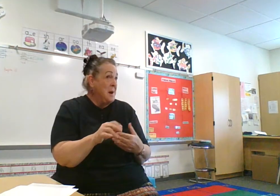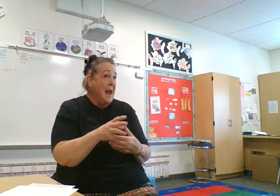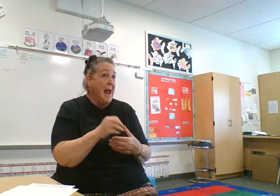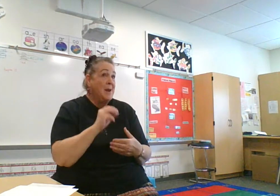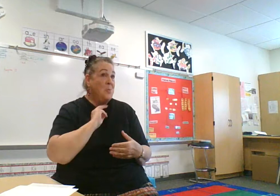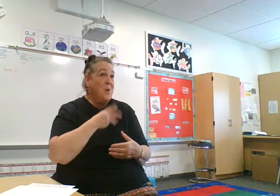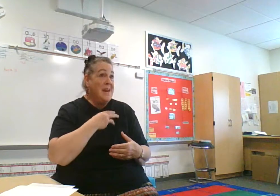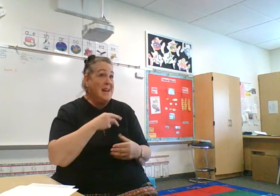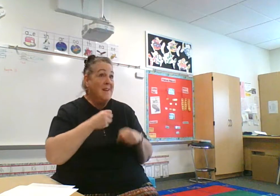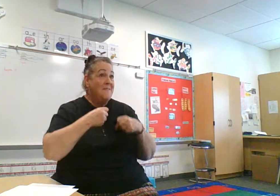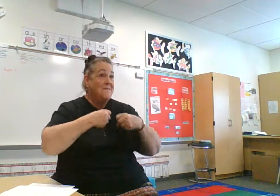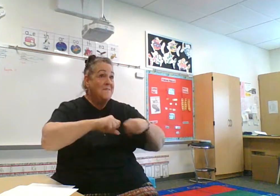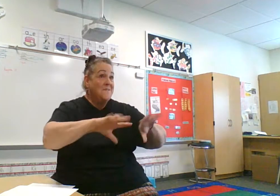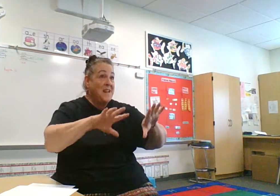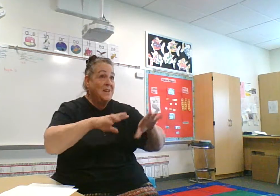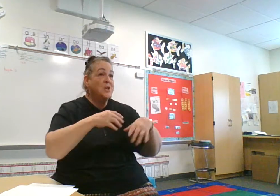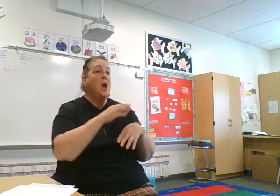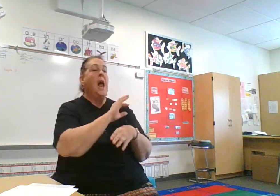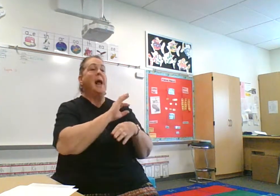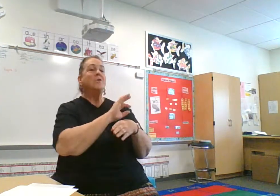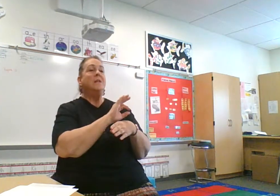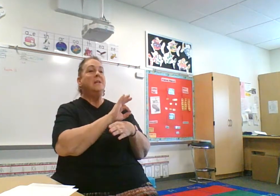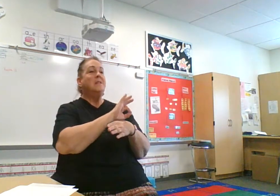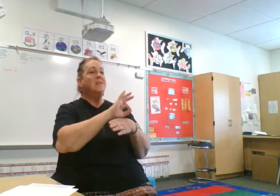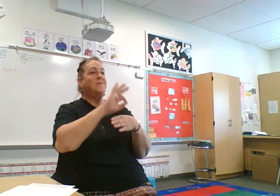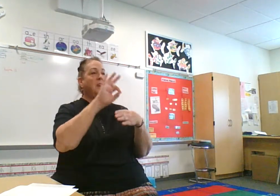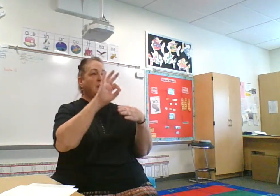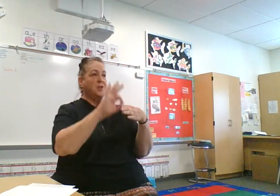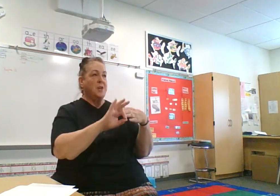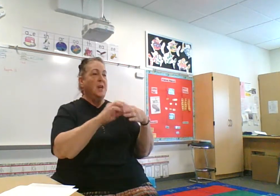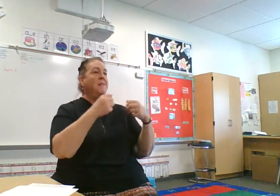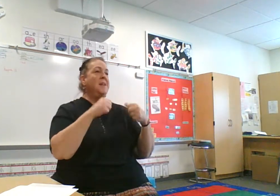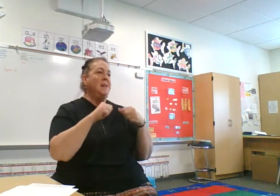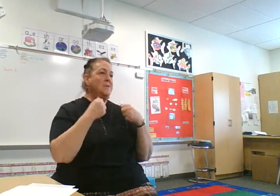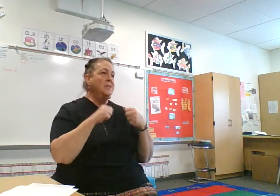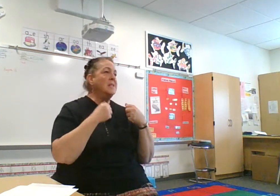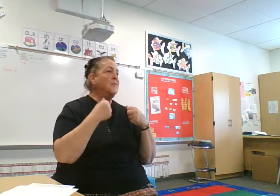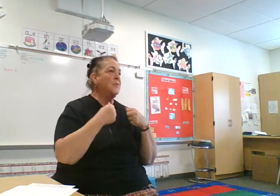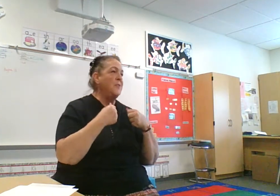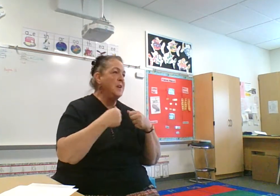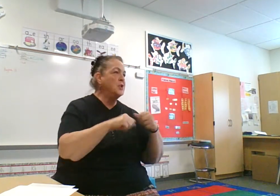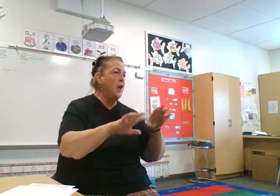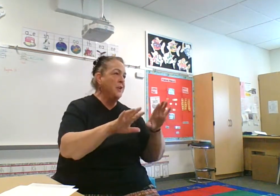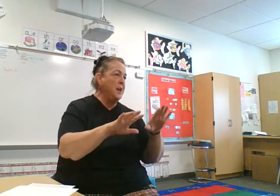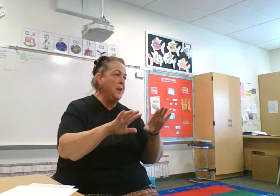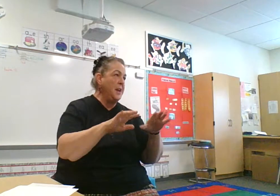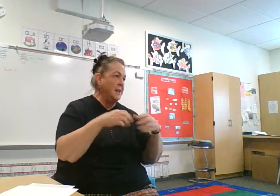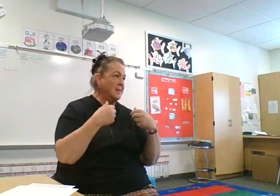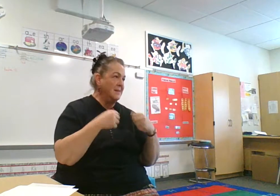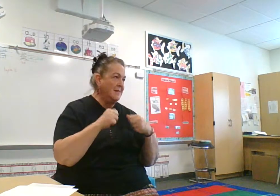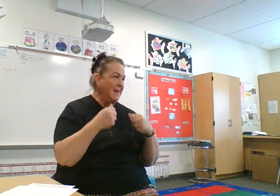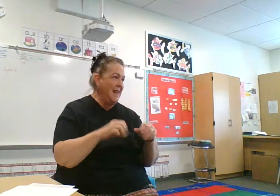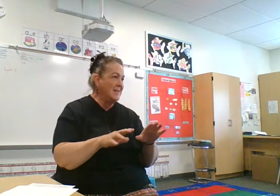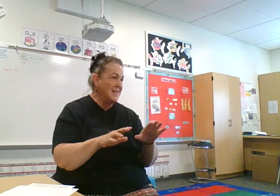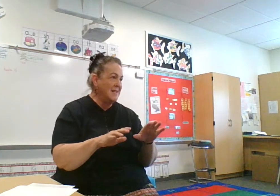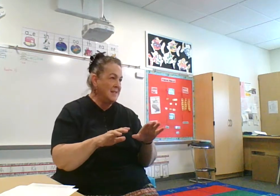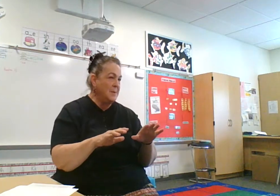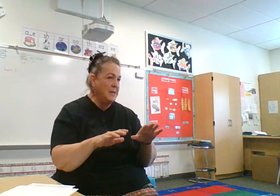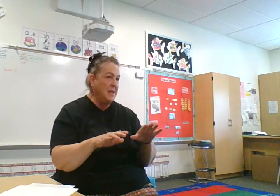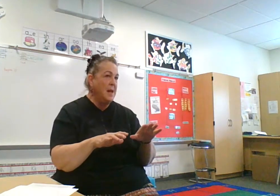And we finished. Actually, this is finish. They use this for finished all done in class because it's so easy,